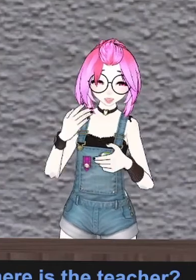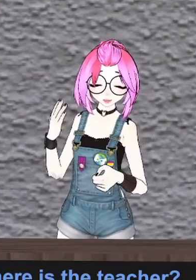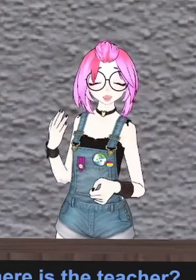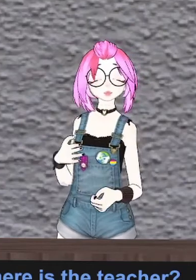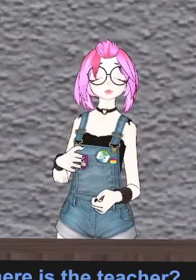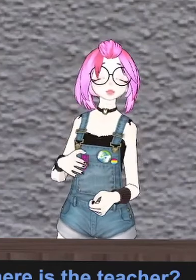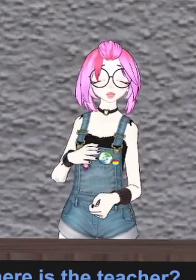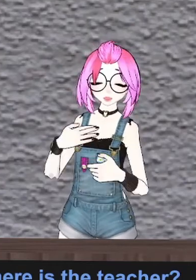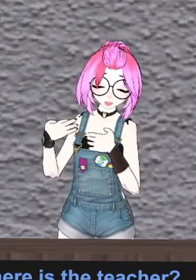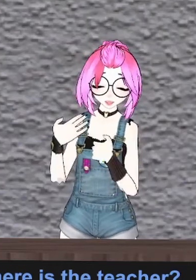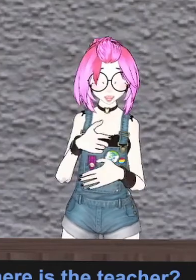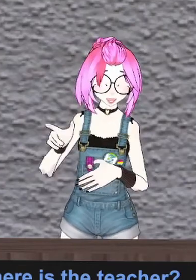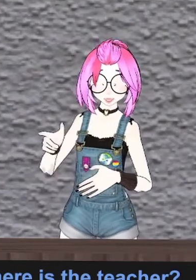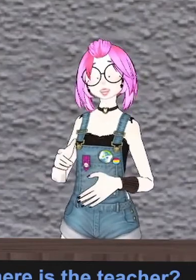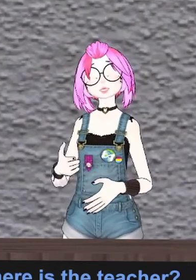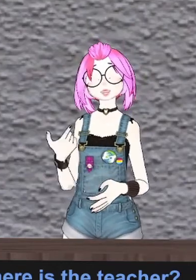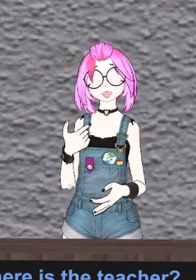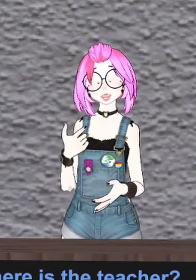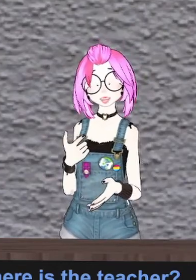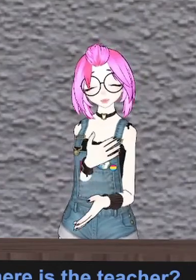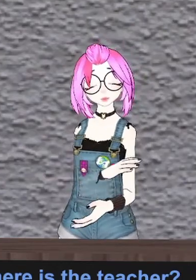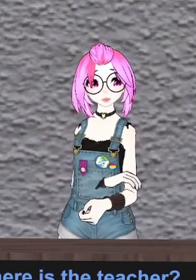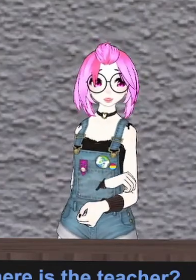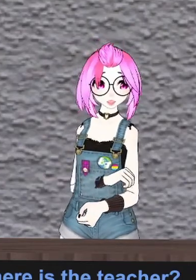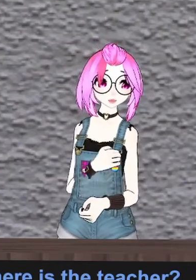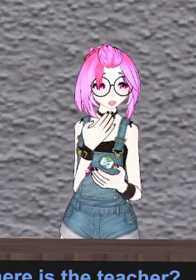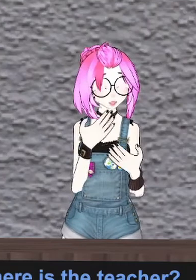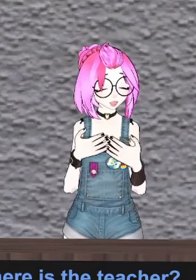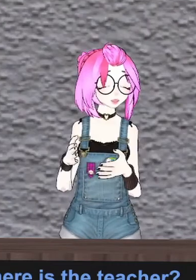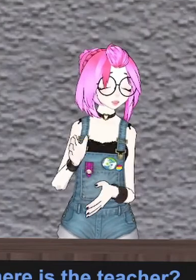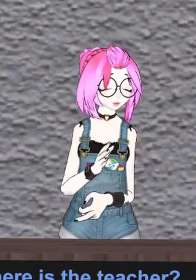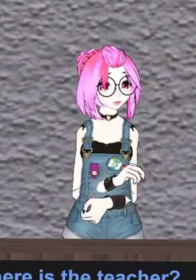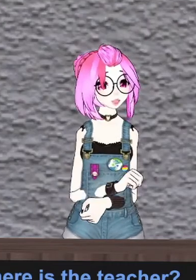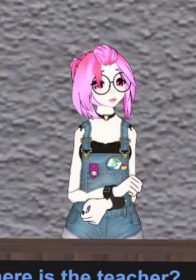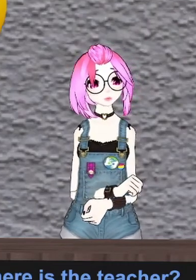fluent. None of you guys are burdens. So yeah, I hope that helps.